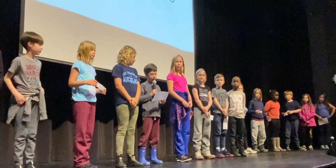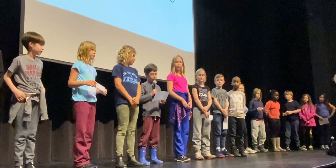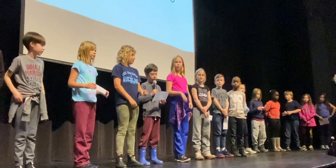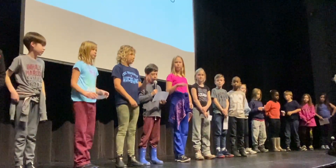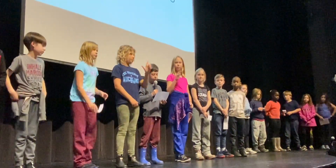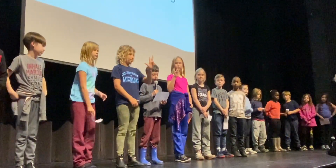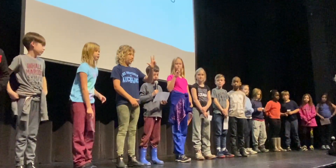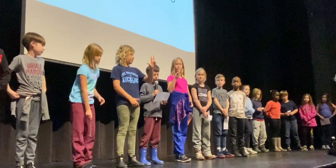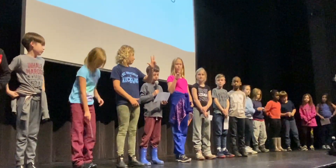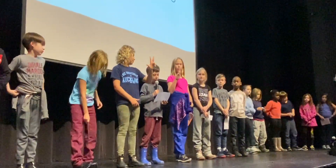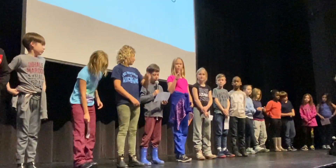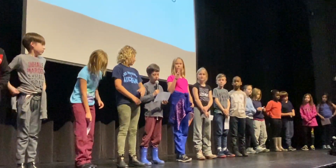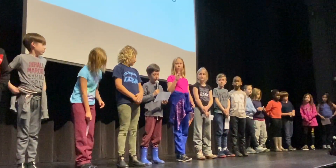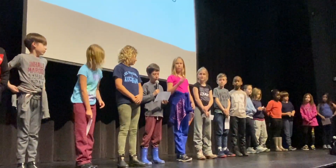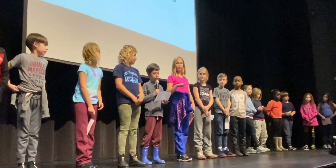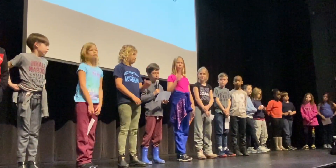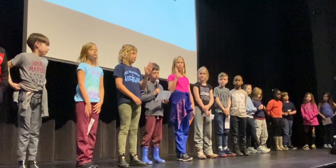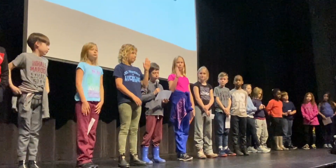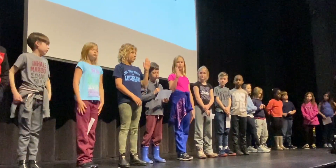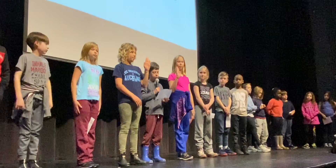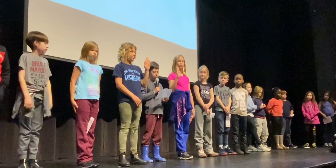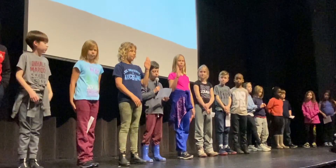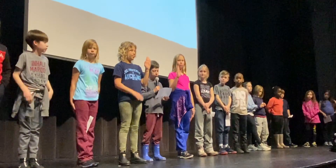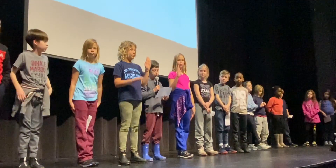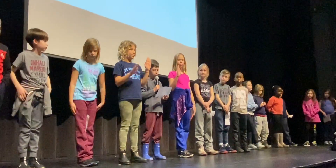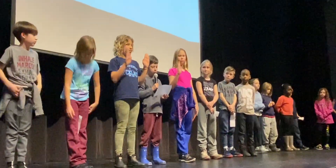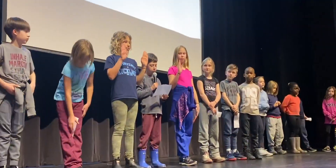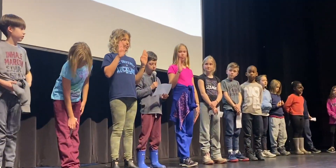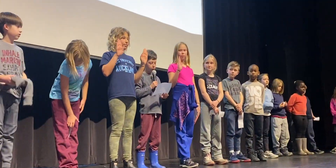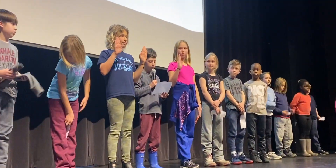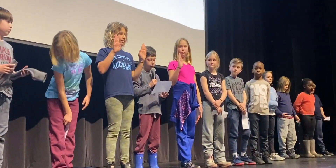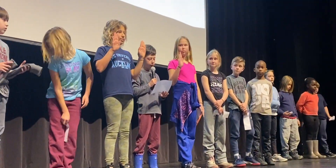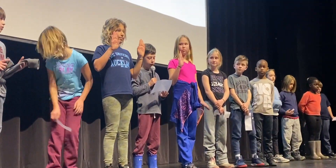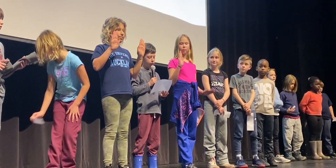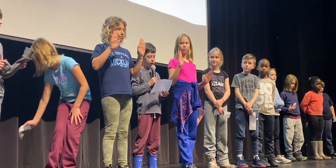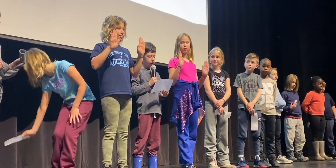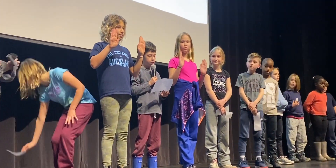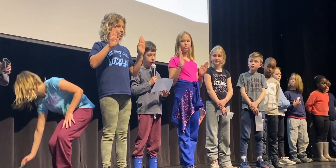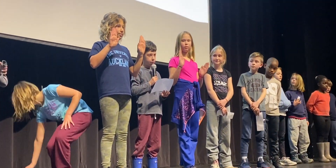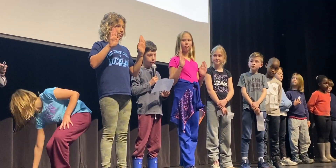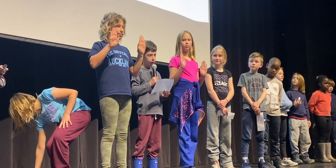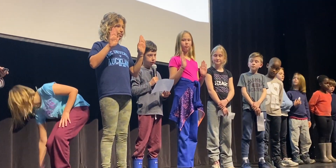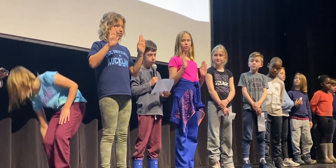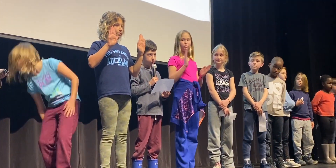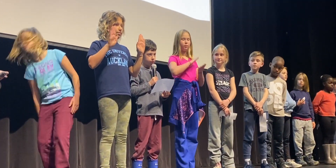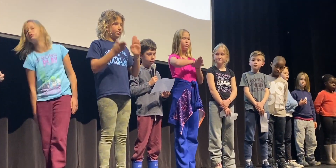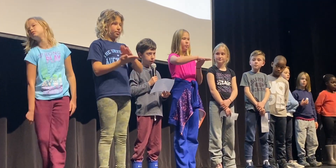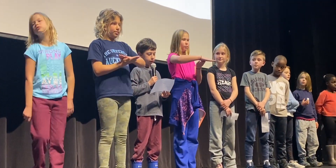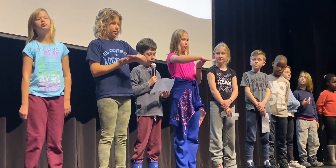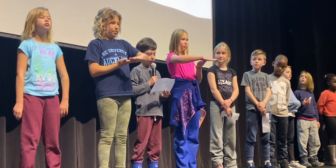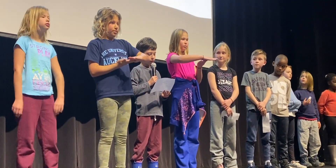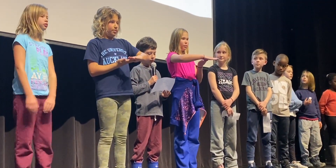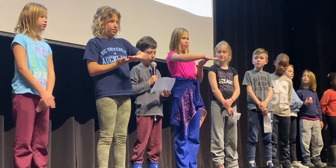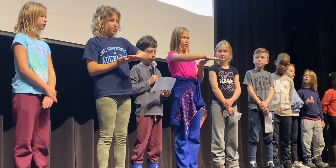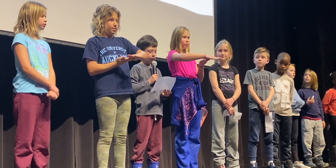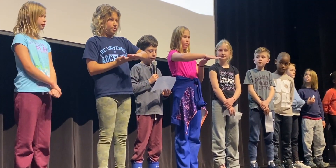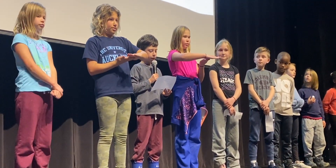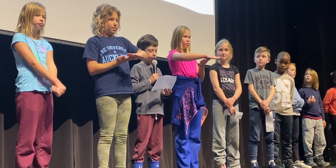The first sign is open palm, similar to a B but open palm. It is going to be nice. The second